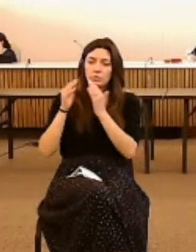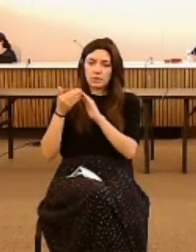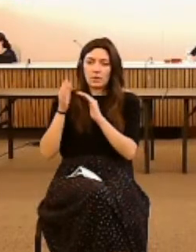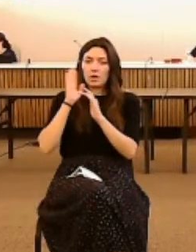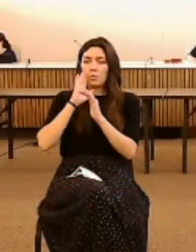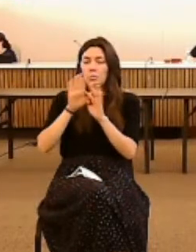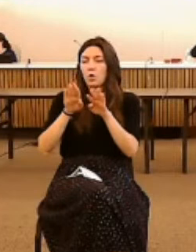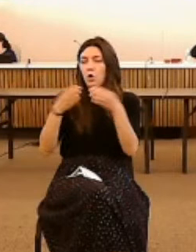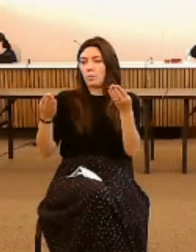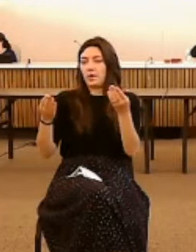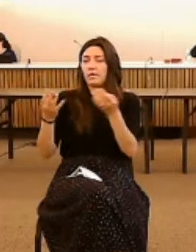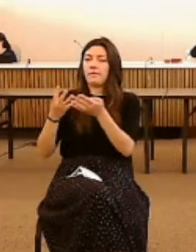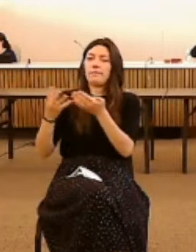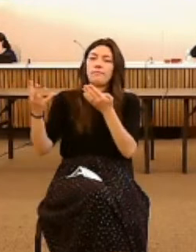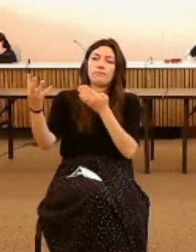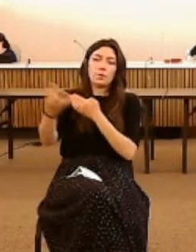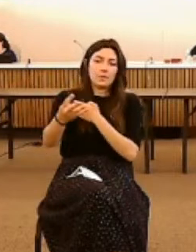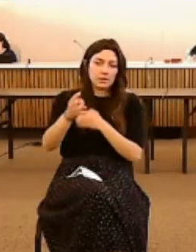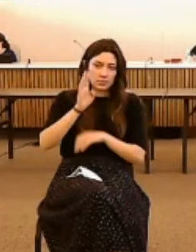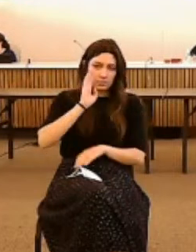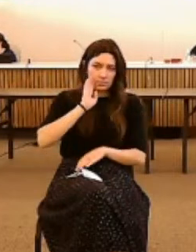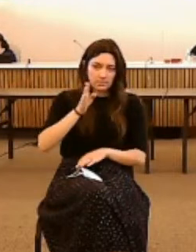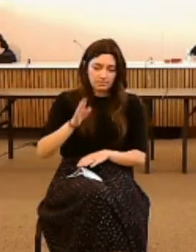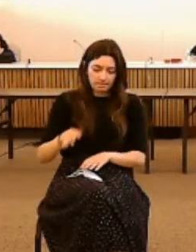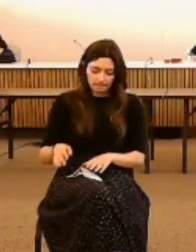meetings, which is 4 weeks.